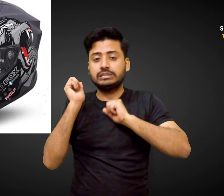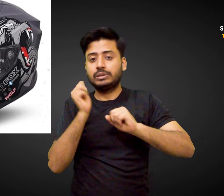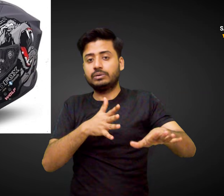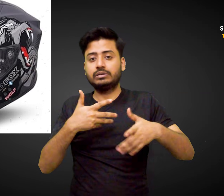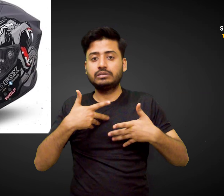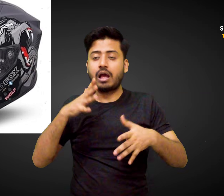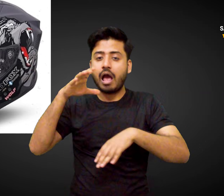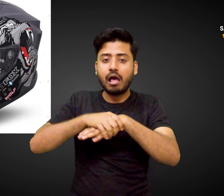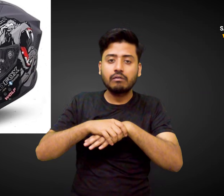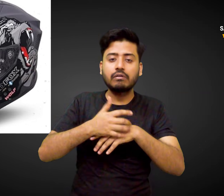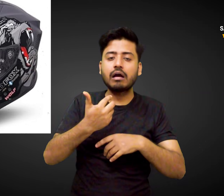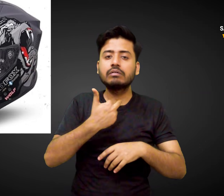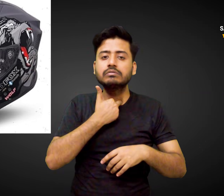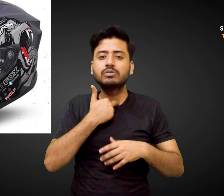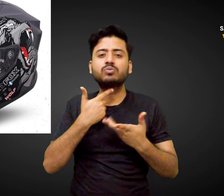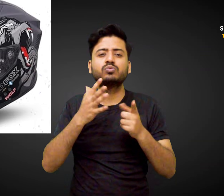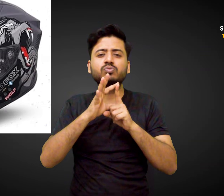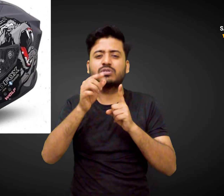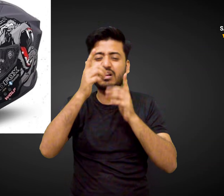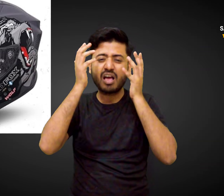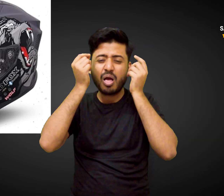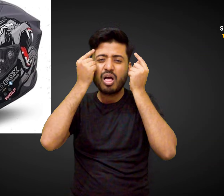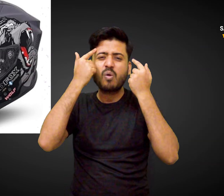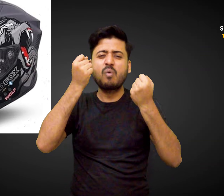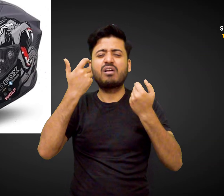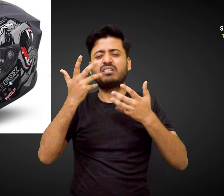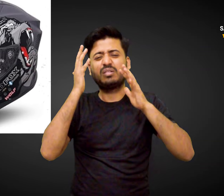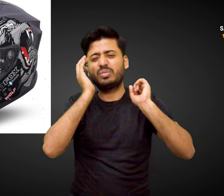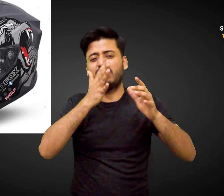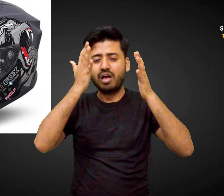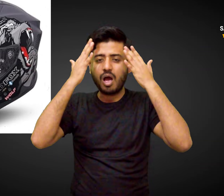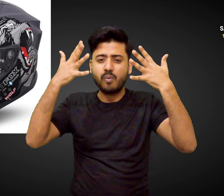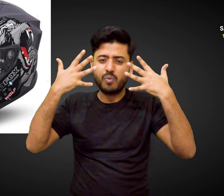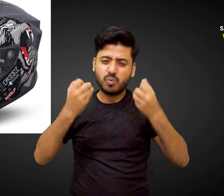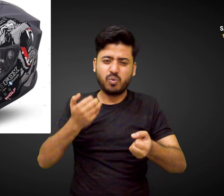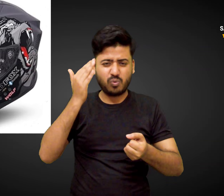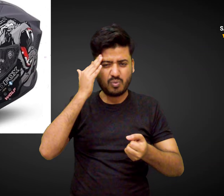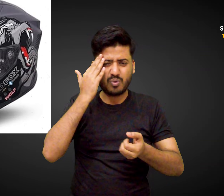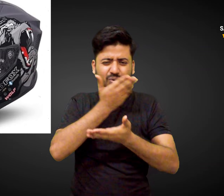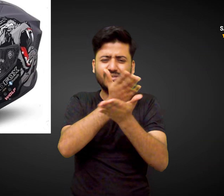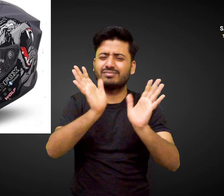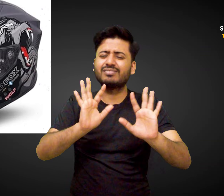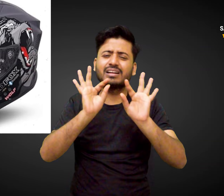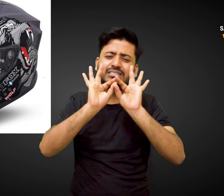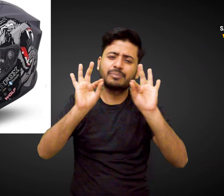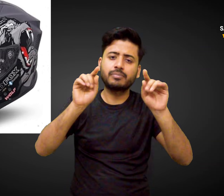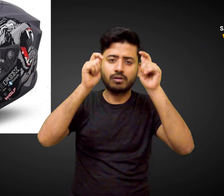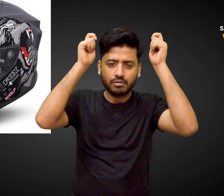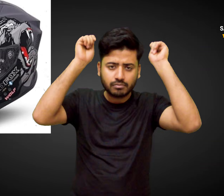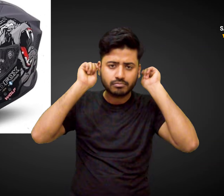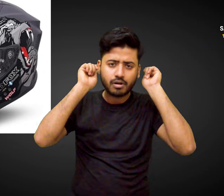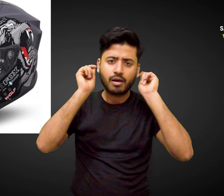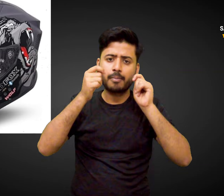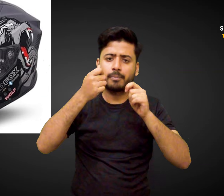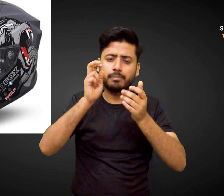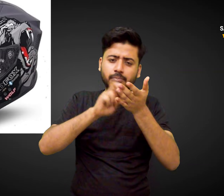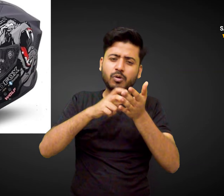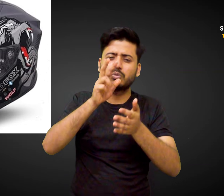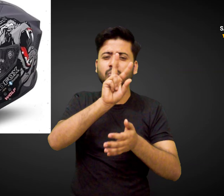day. Rotate between different hats to distribute pressure. Scalp massage. Spend 2 to 3 minutes massaging your